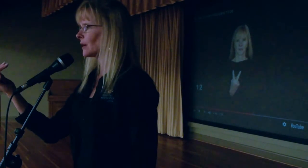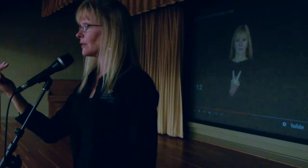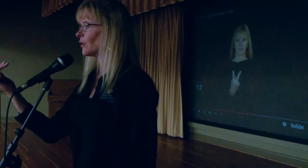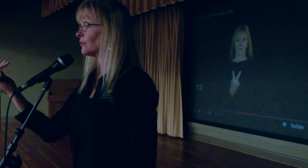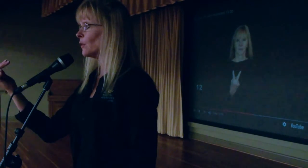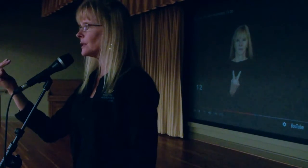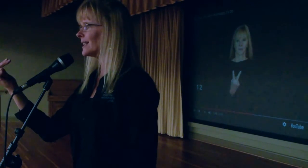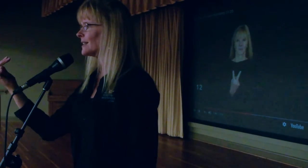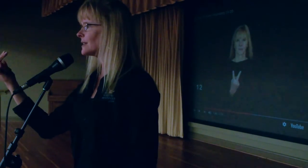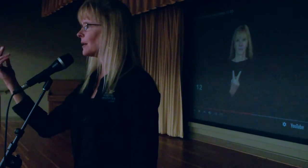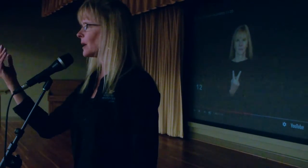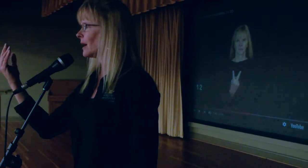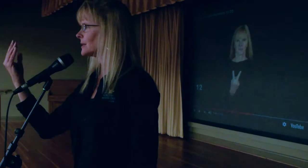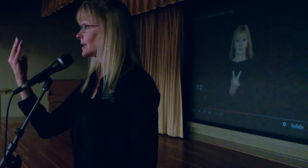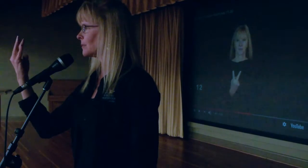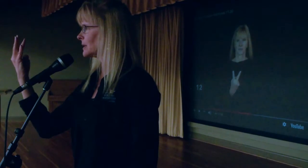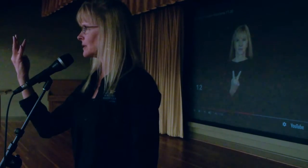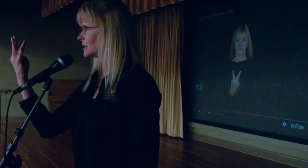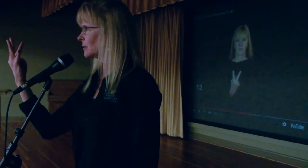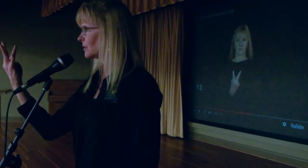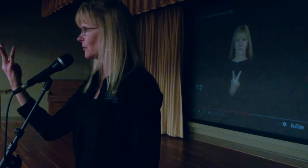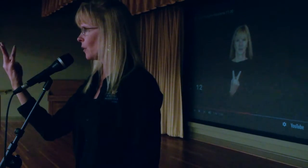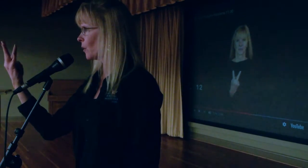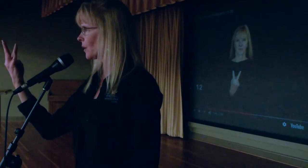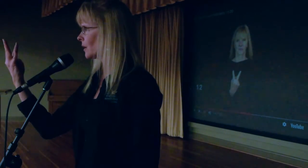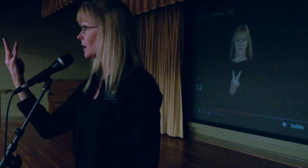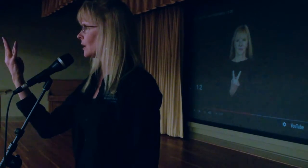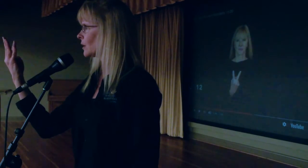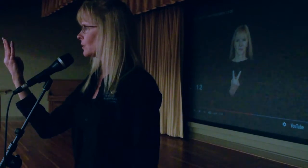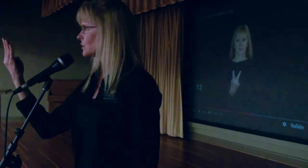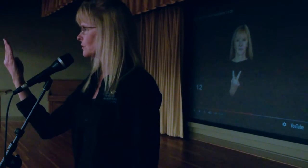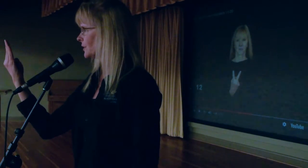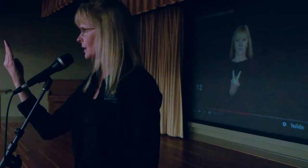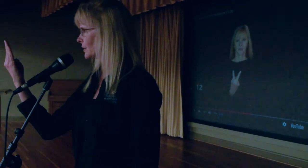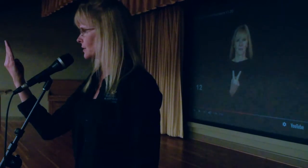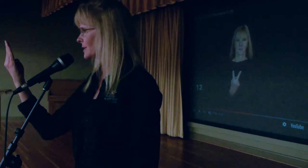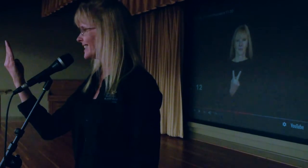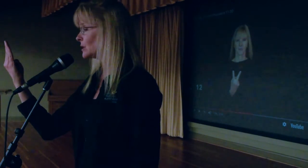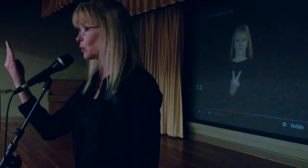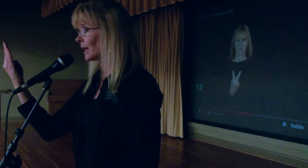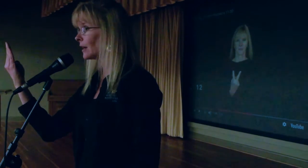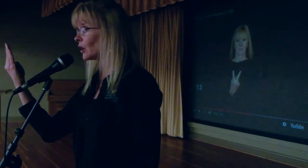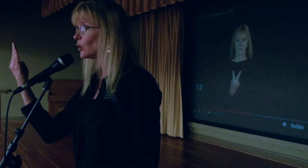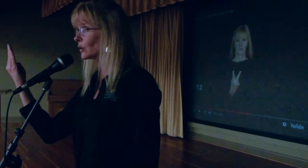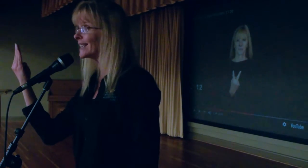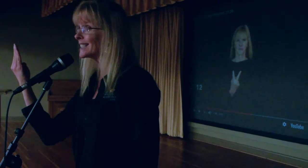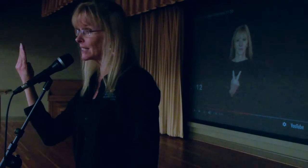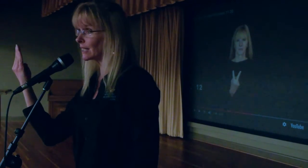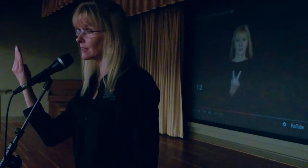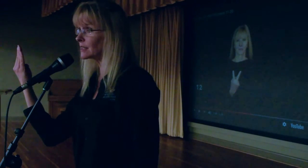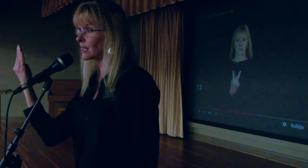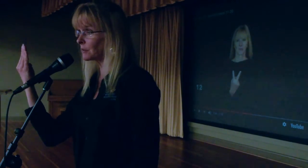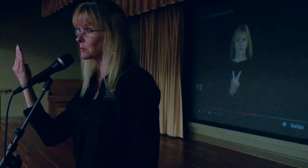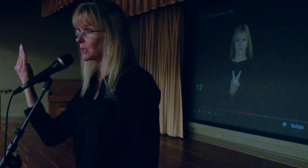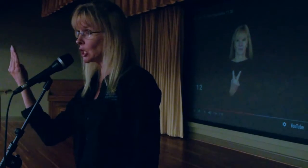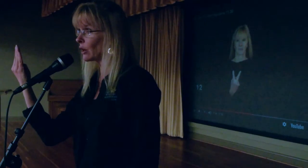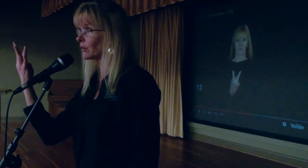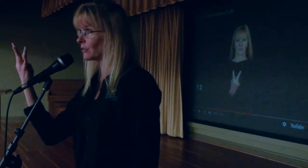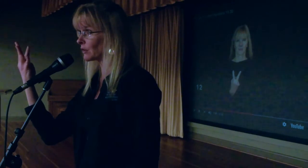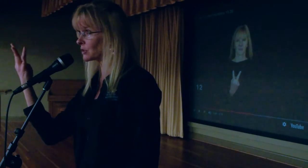For 14, same concept. This is a number 4. Close your fingers. This way I know you're in the teens. This helps me know the fingers are